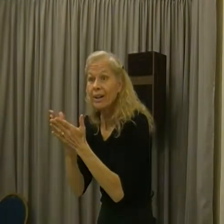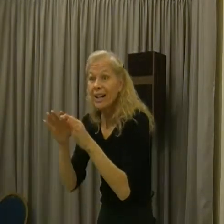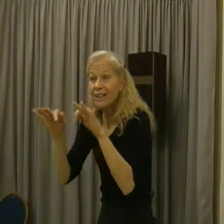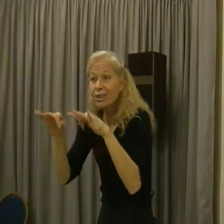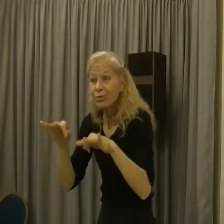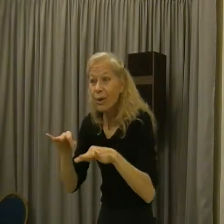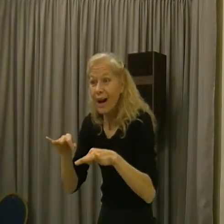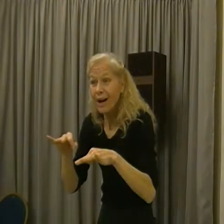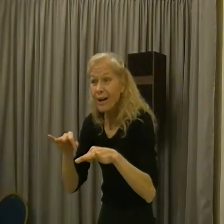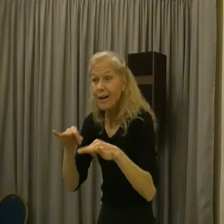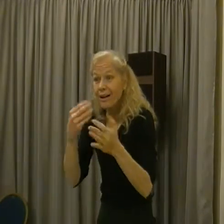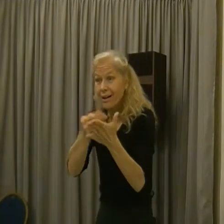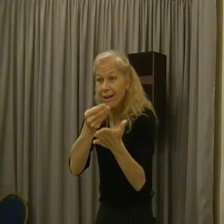gone. Just like that.